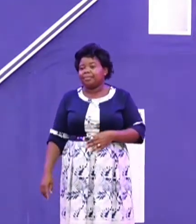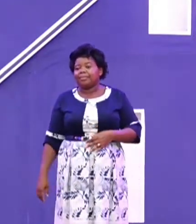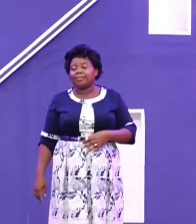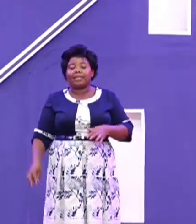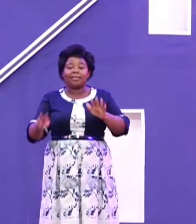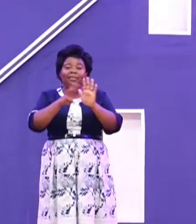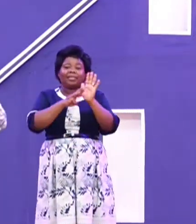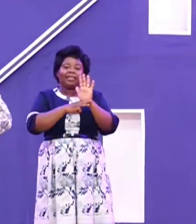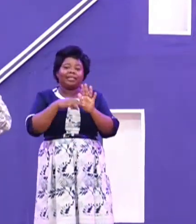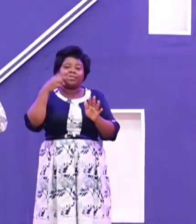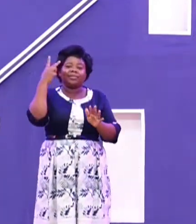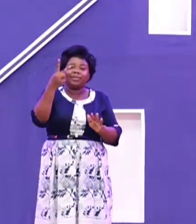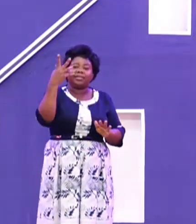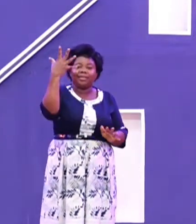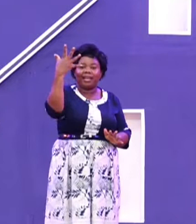Matthew 25.